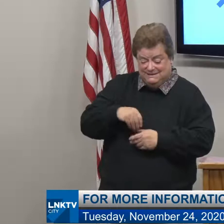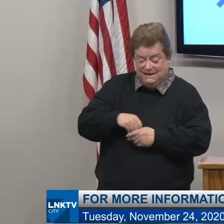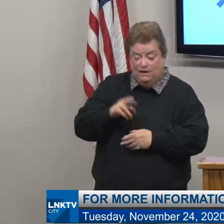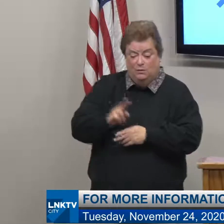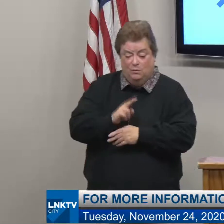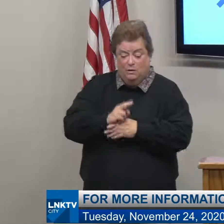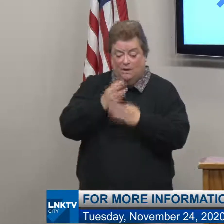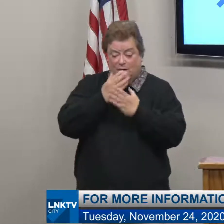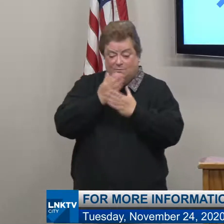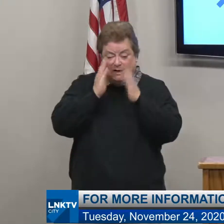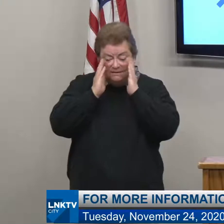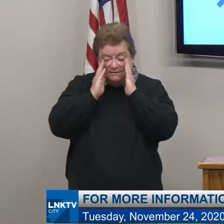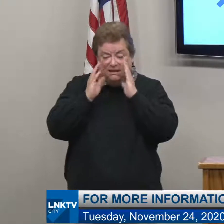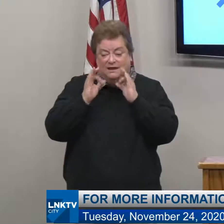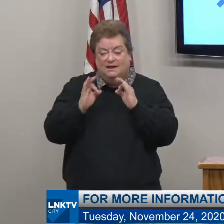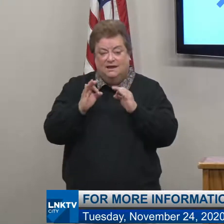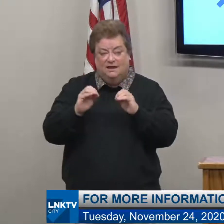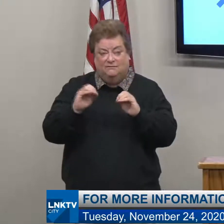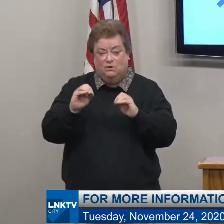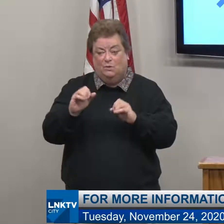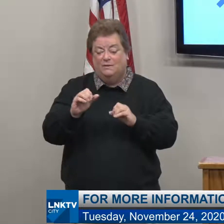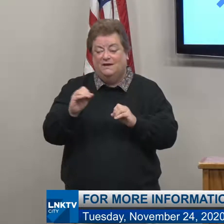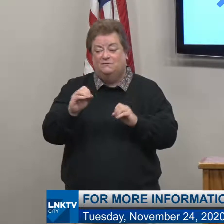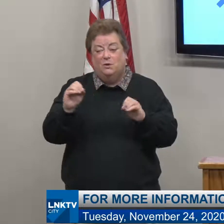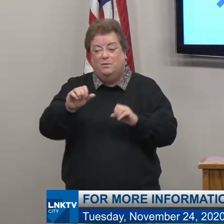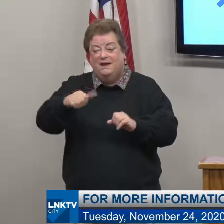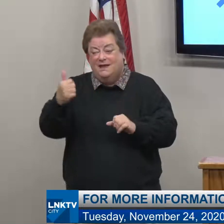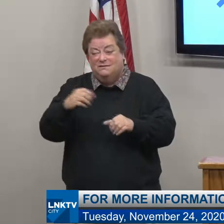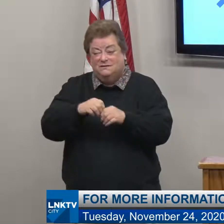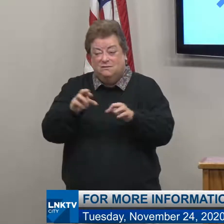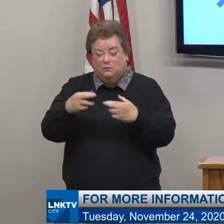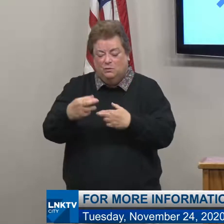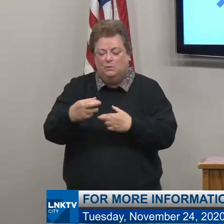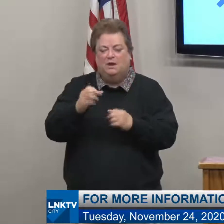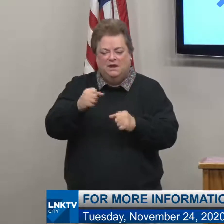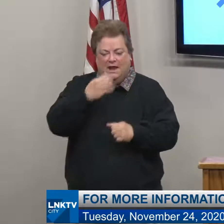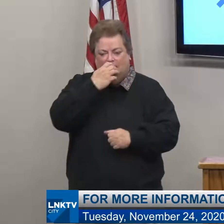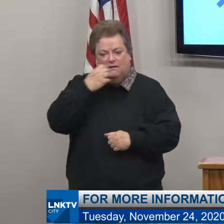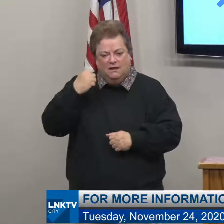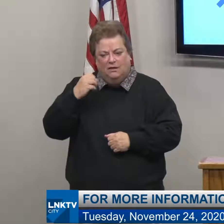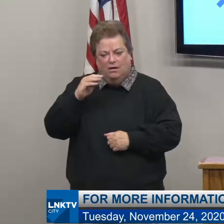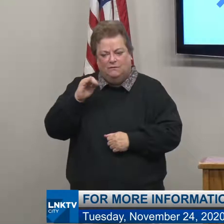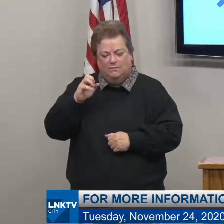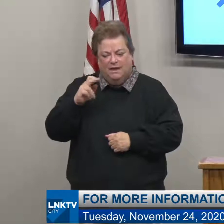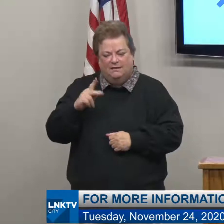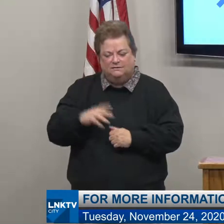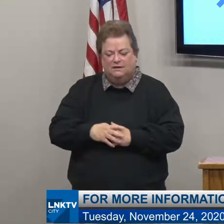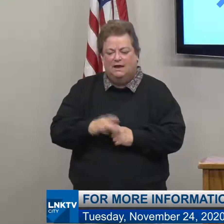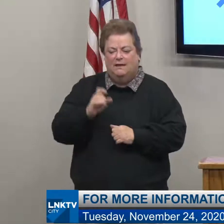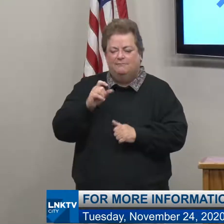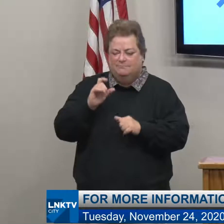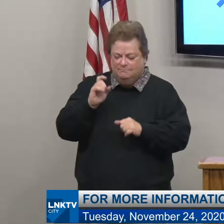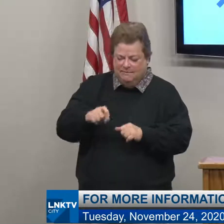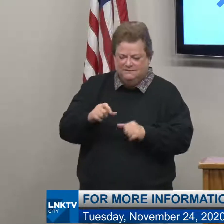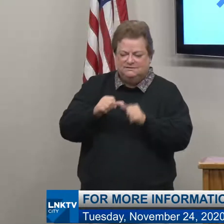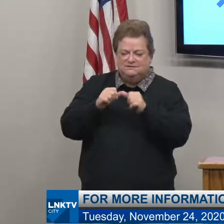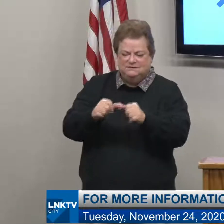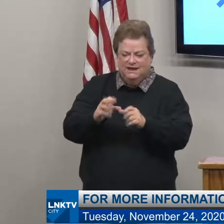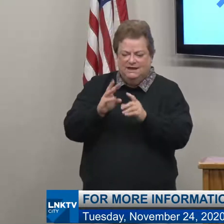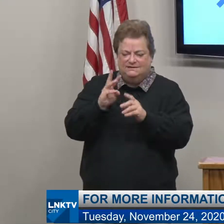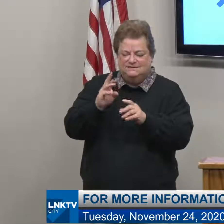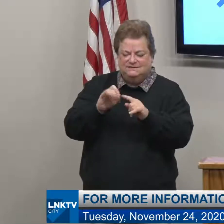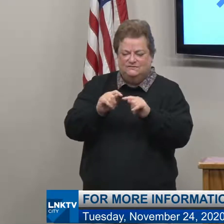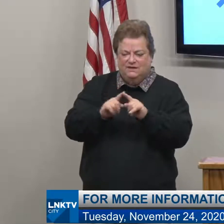one else is in the same room, and they can maintain at least 6 feet of separation from others at all times. Indoor